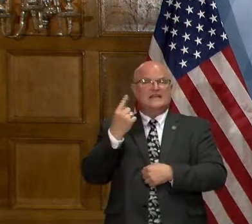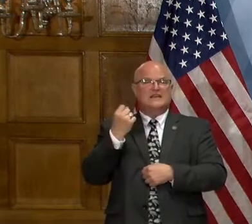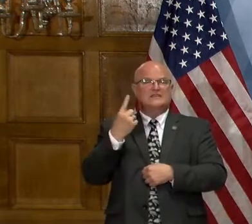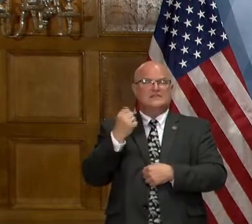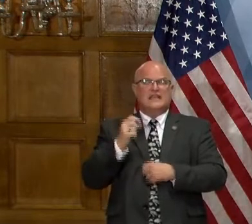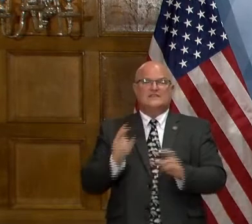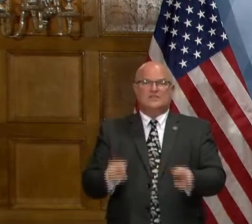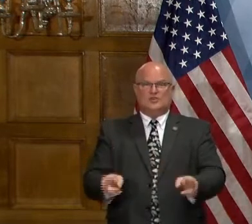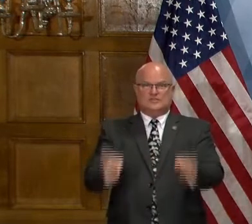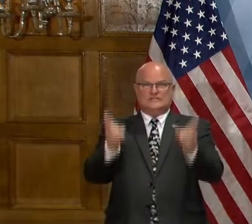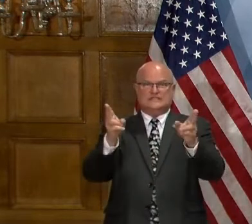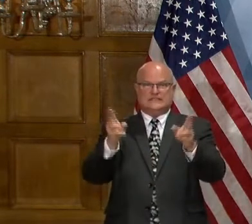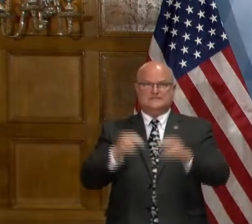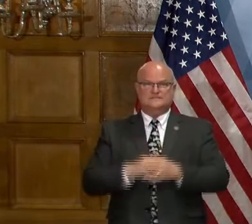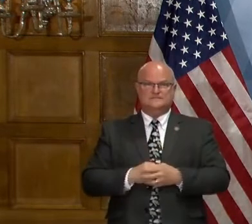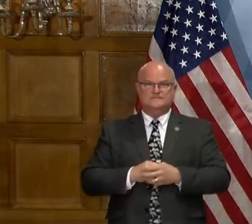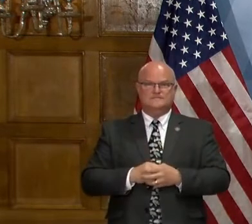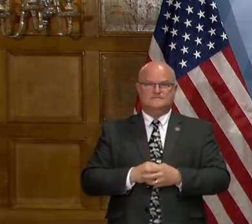the urgency of it.